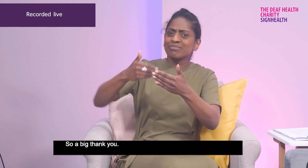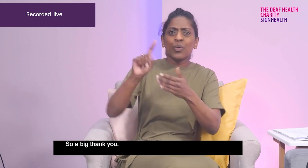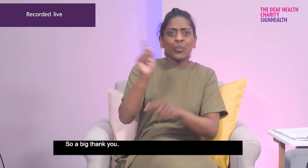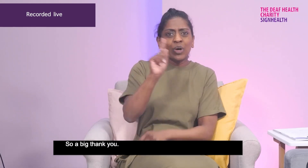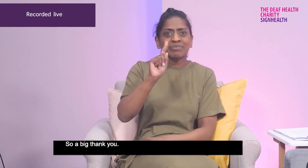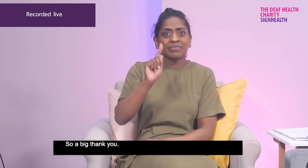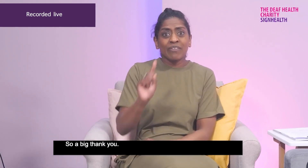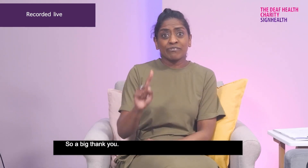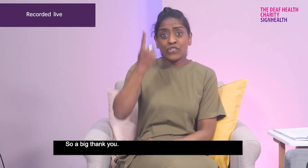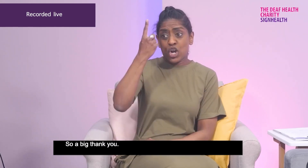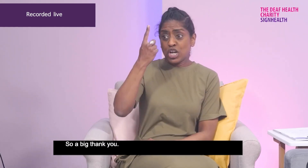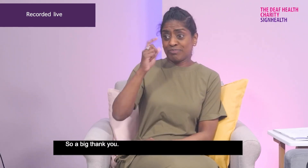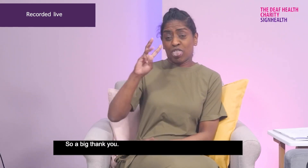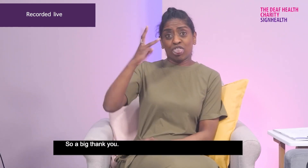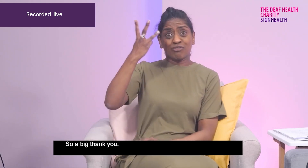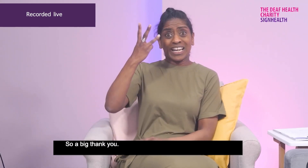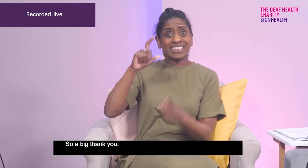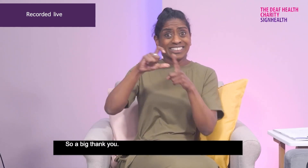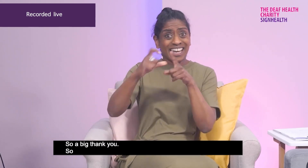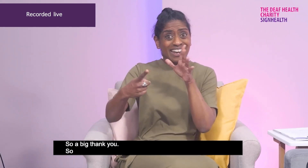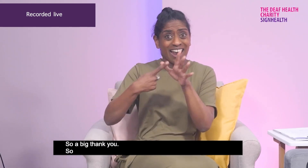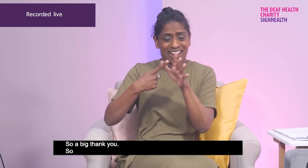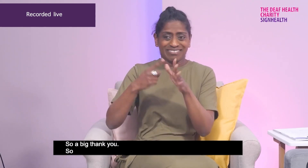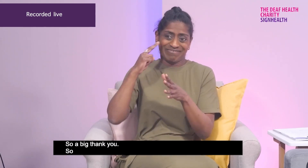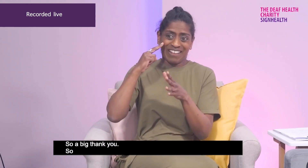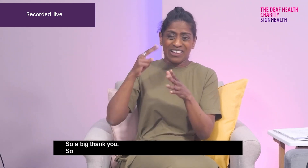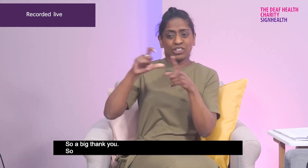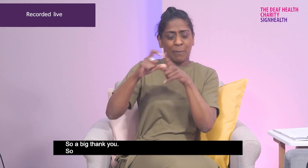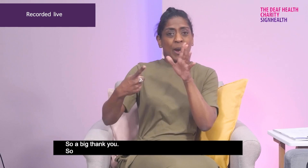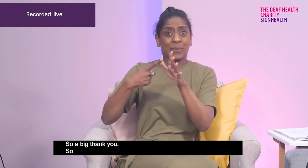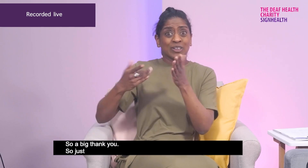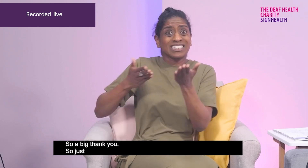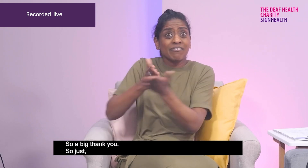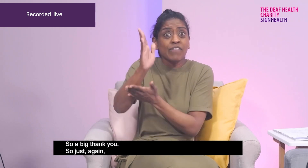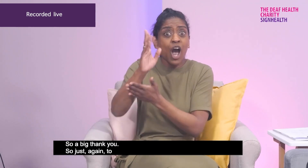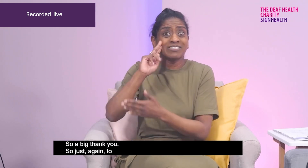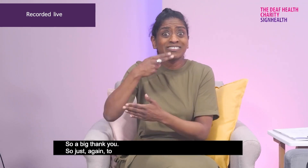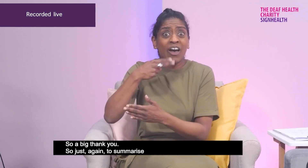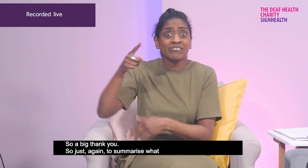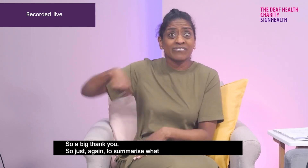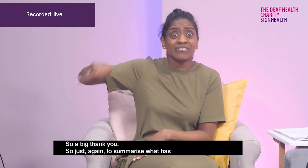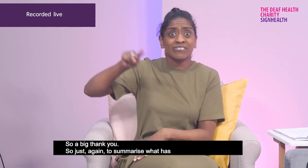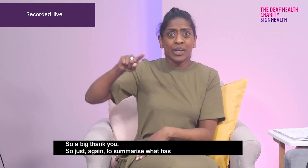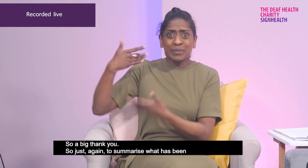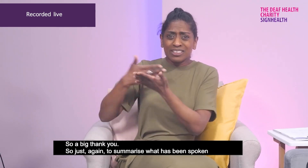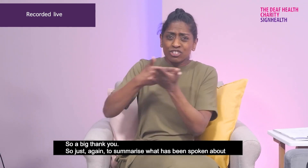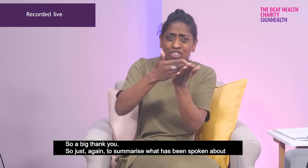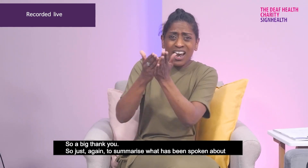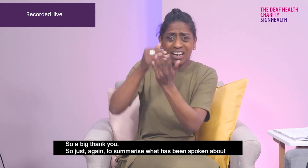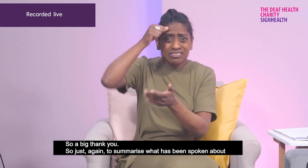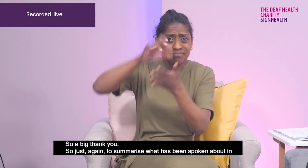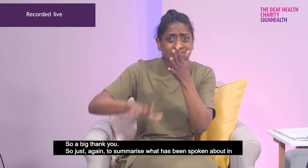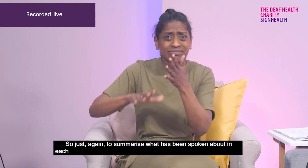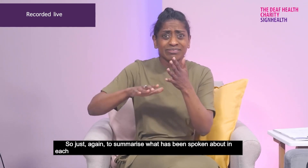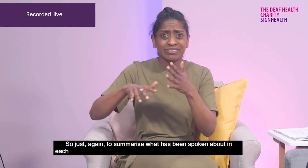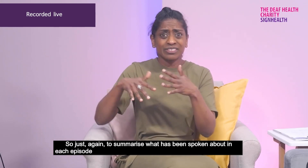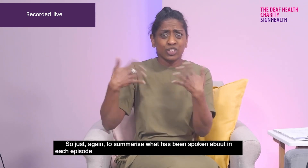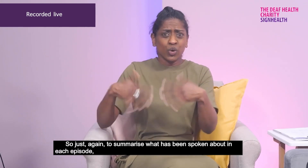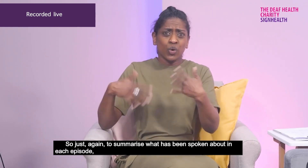just again to summarise what has been spoken about in each episode. The first one, we heard from three domestic abuse survivors who